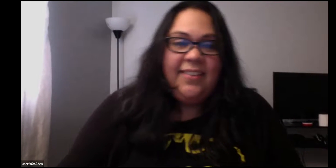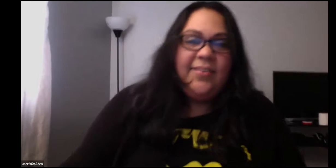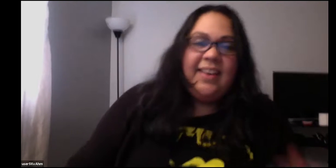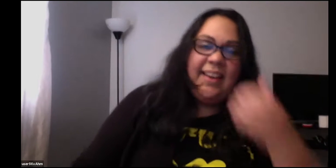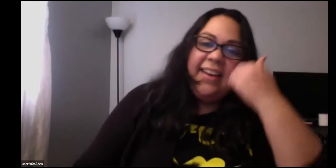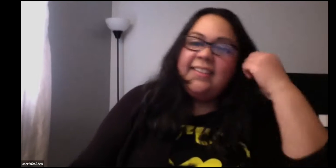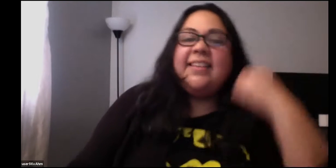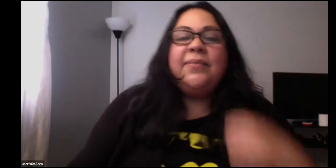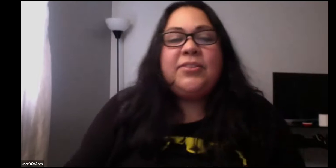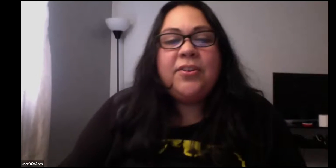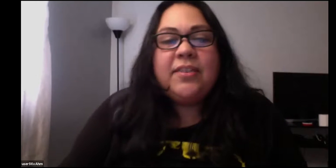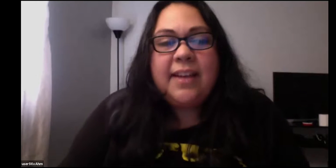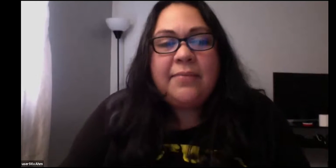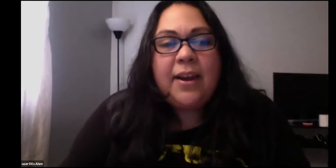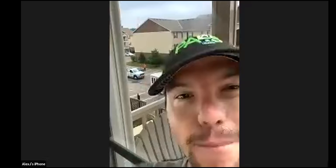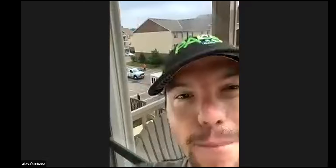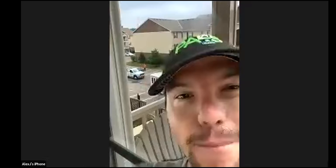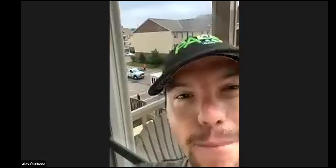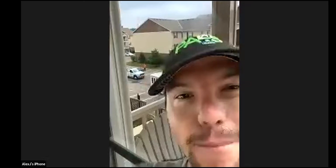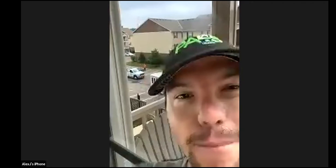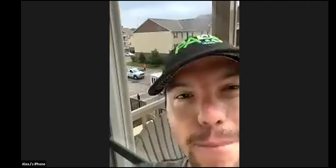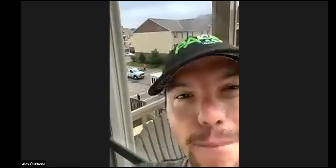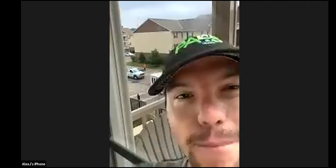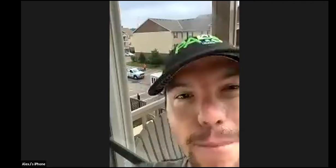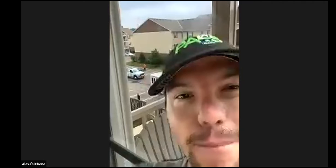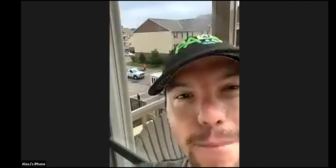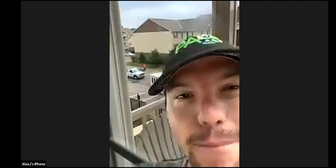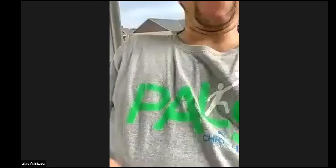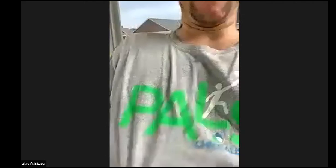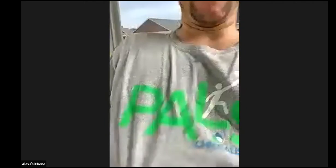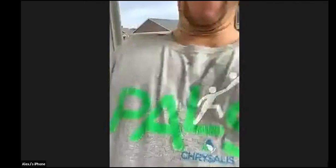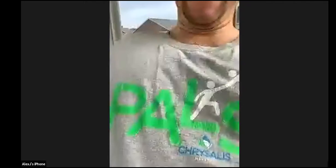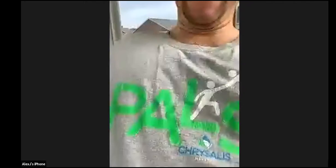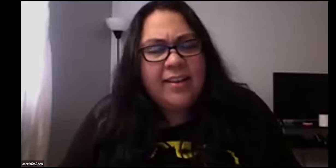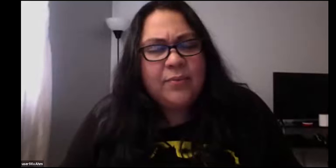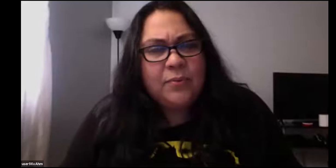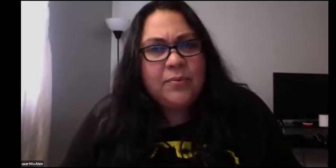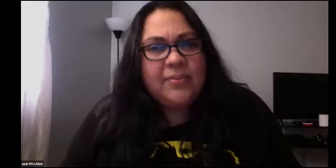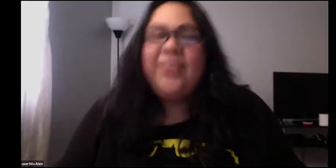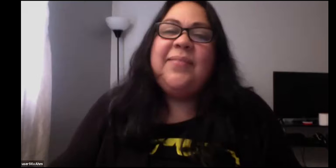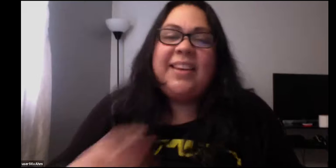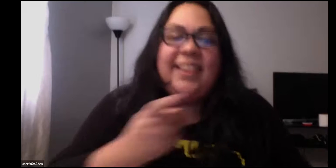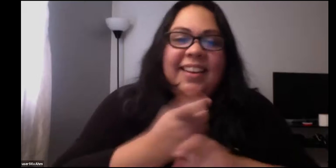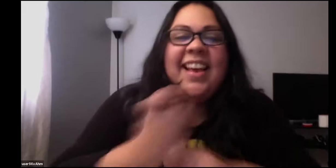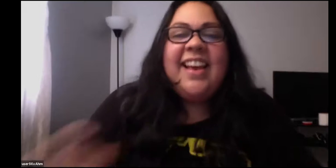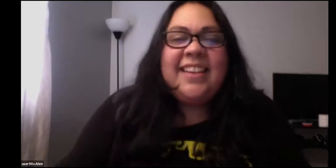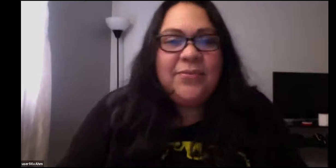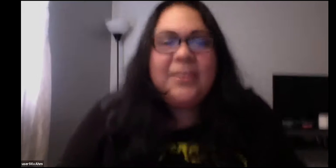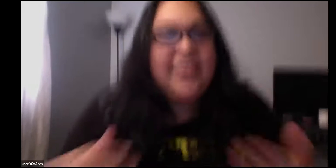Okay, Alex, I'm going to show you the sign for hat. It's a very difficult sign. Ooh, no, I'm kidding. It's a really, really